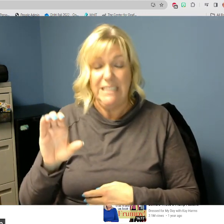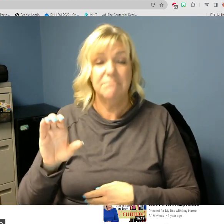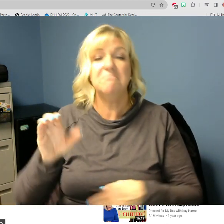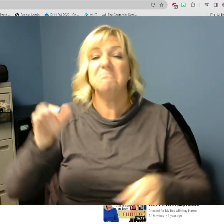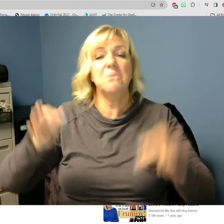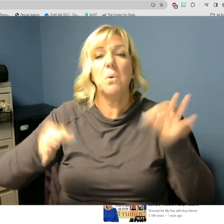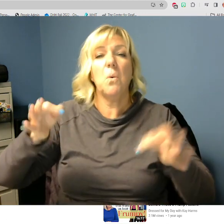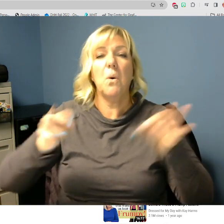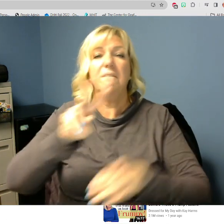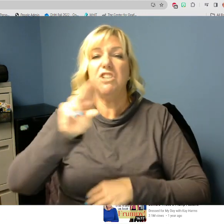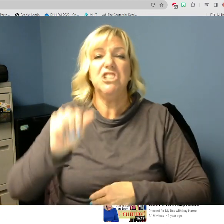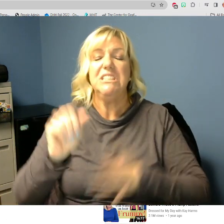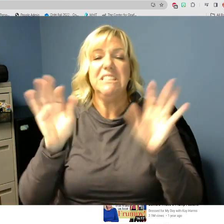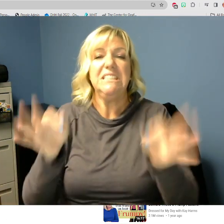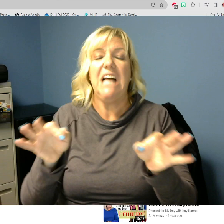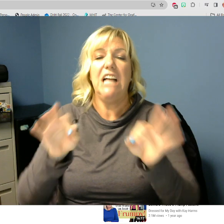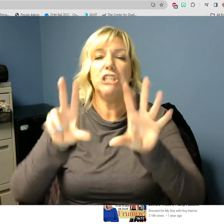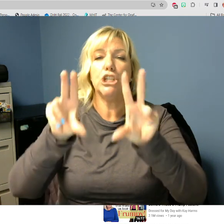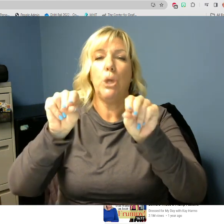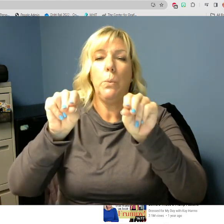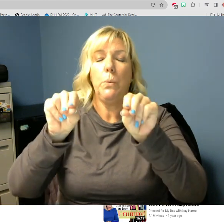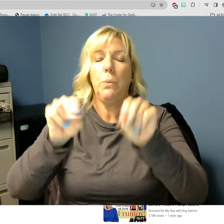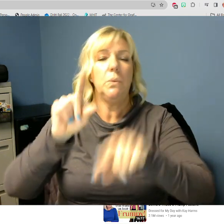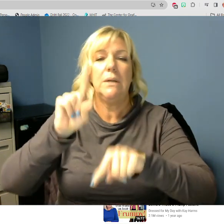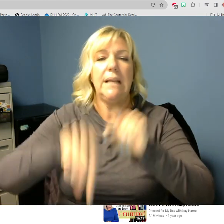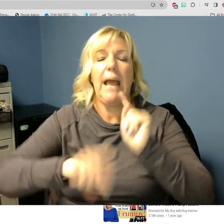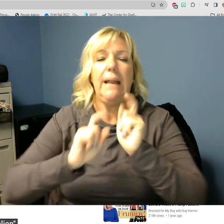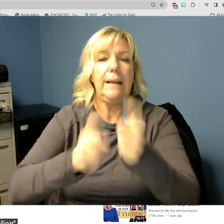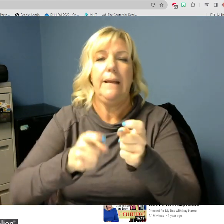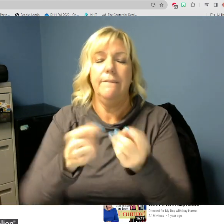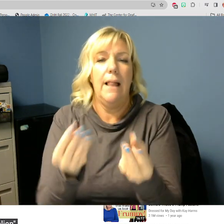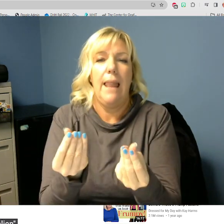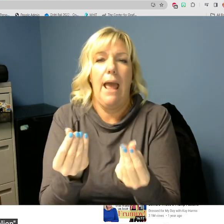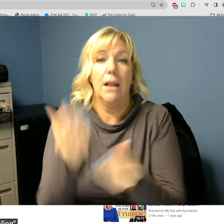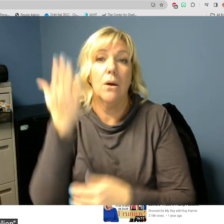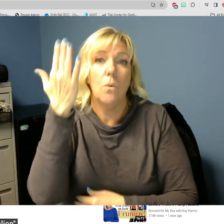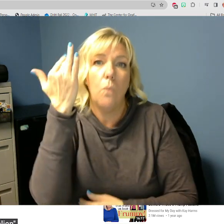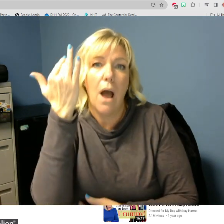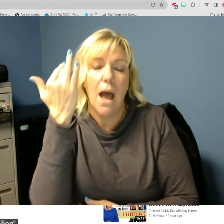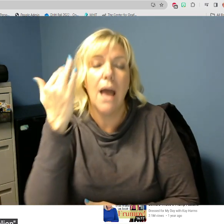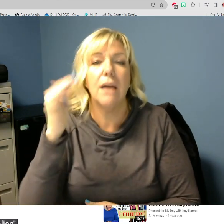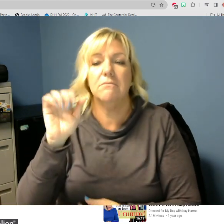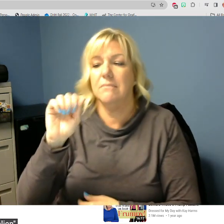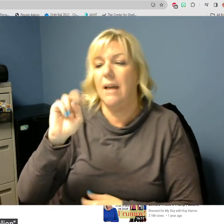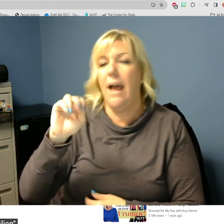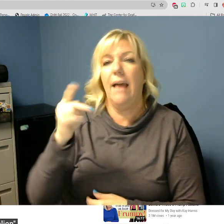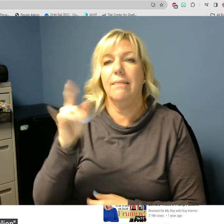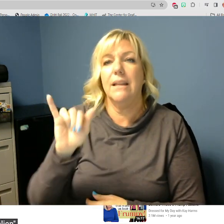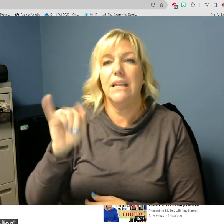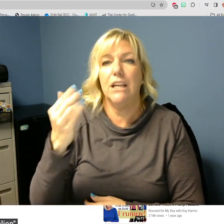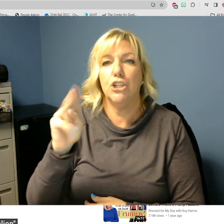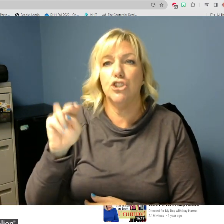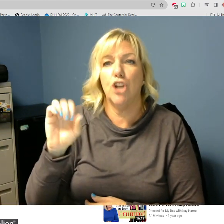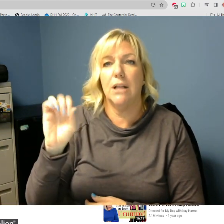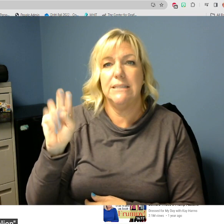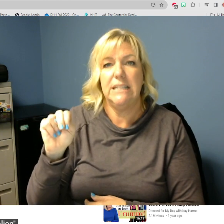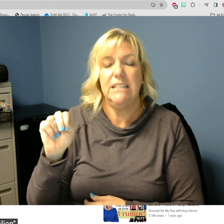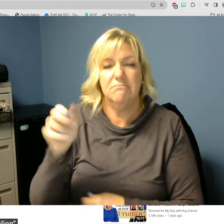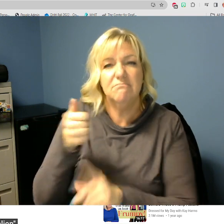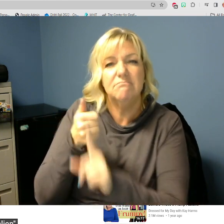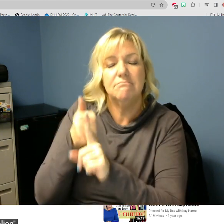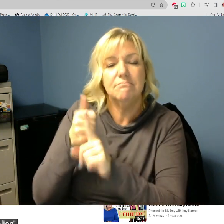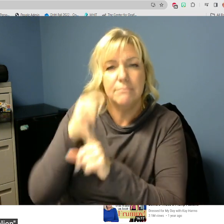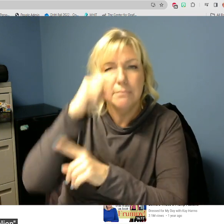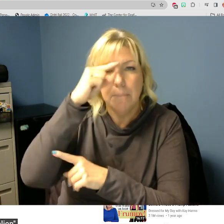the Johnsons, even though they owned it. But it's not theirs because Anthony Johnson was, quote, Negro